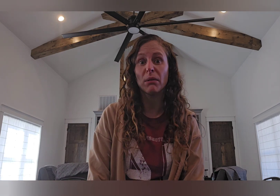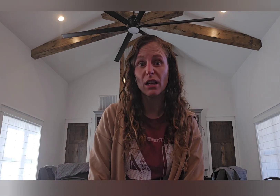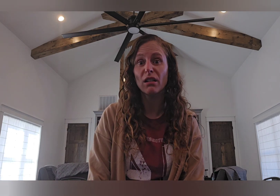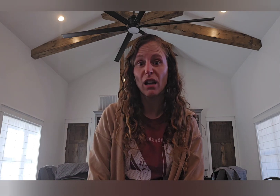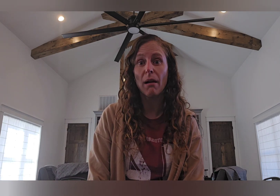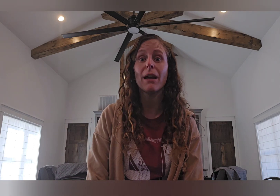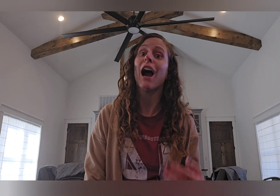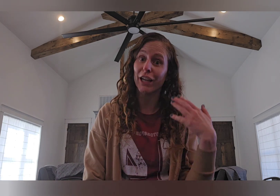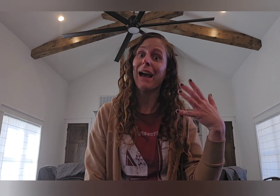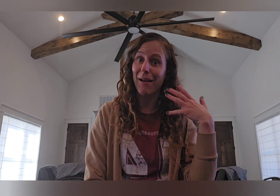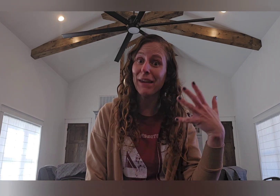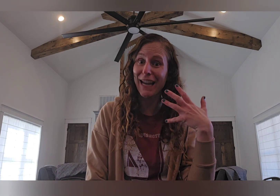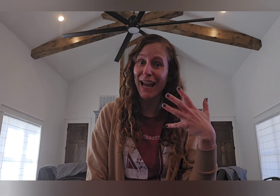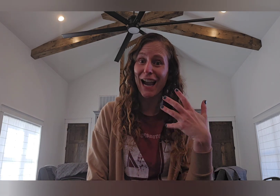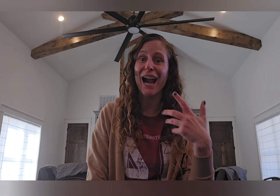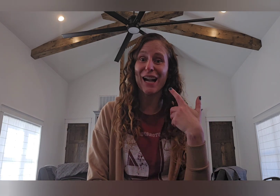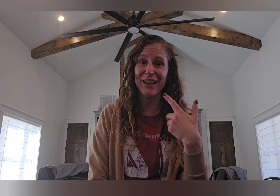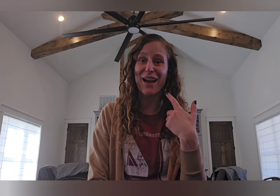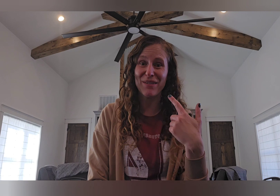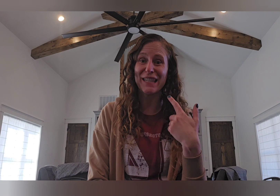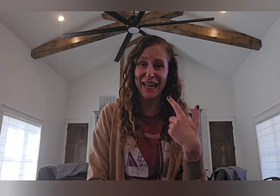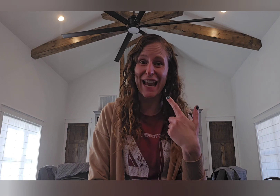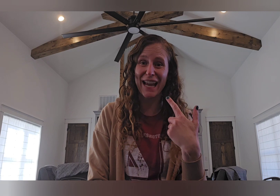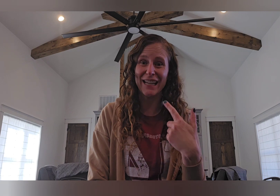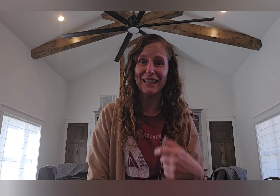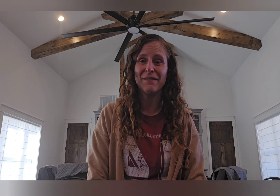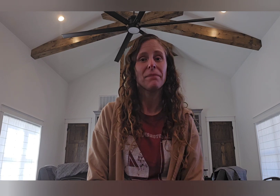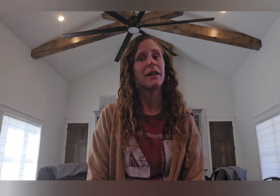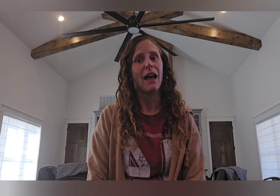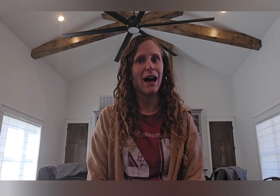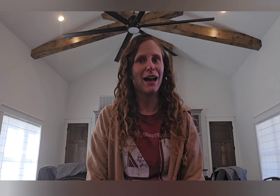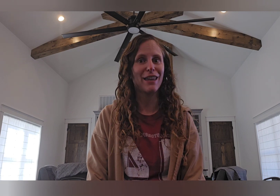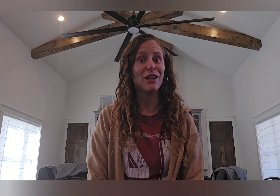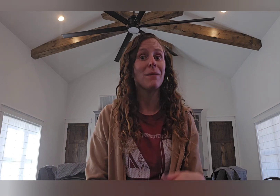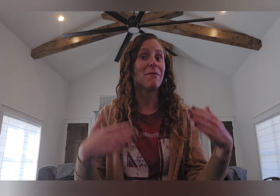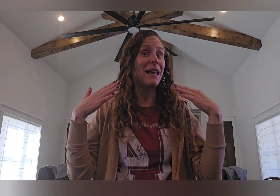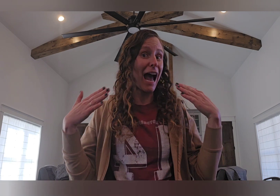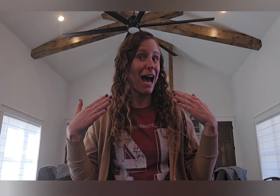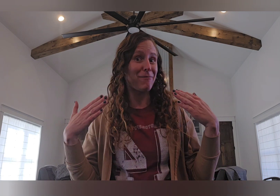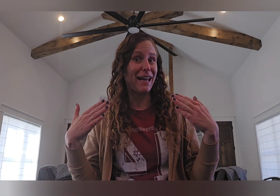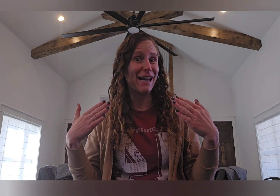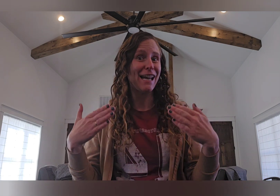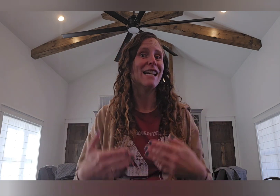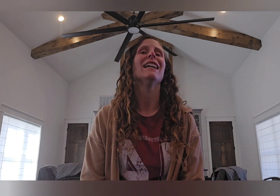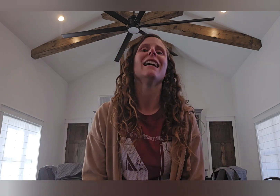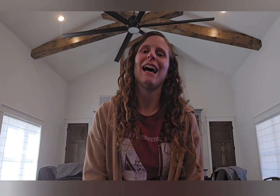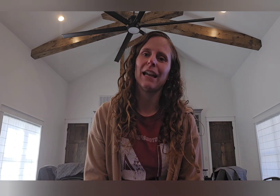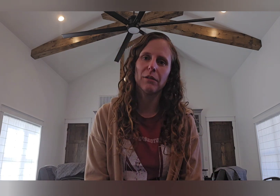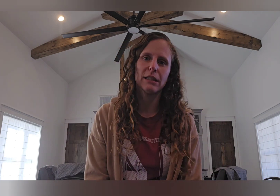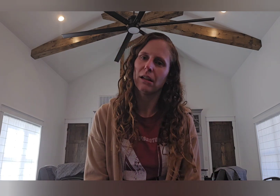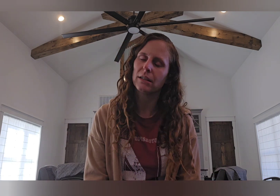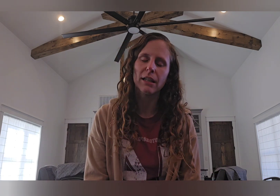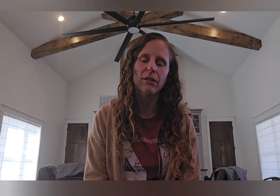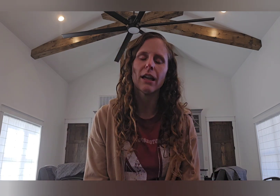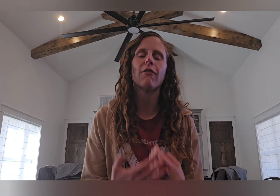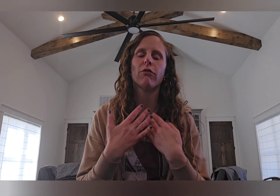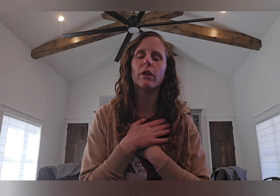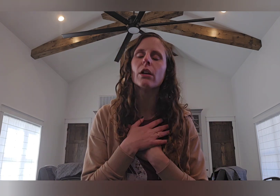happy. Are you happy? Are we happy today? I think you might be happy. I know it sounds silly. It